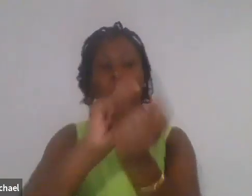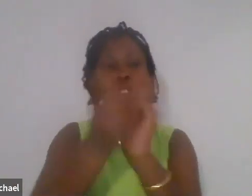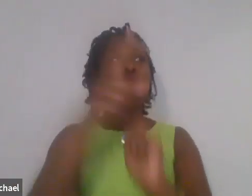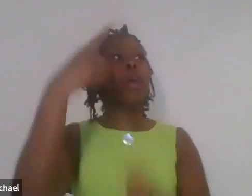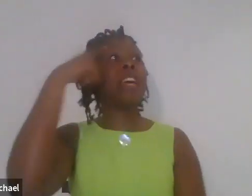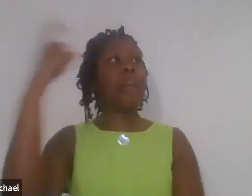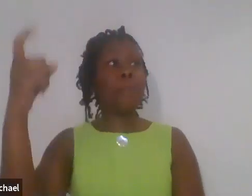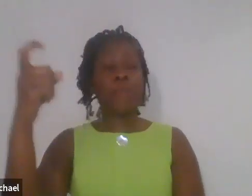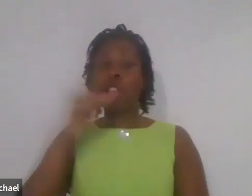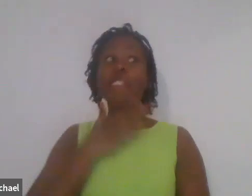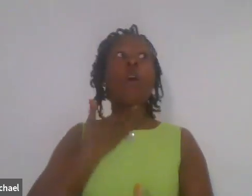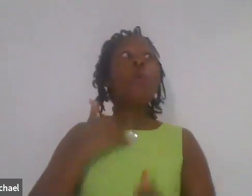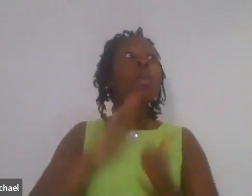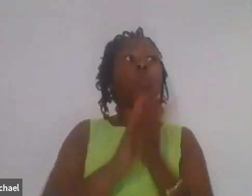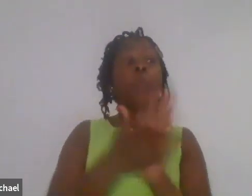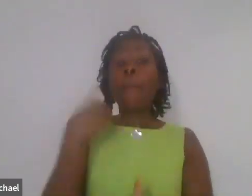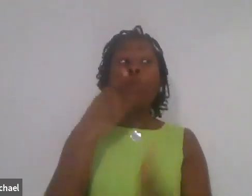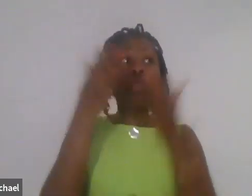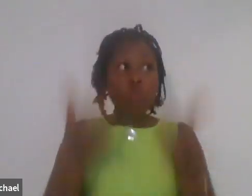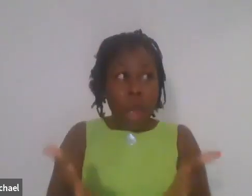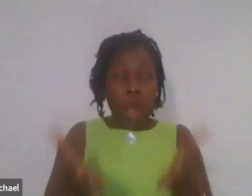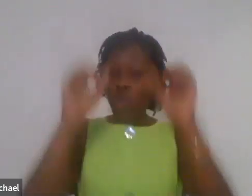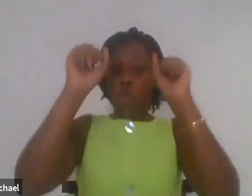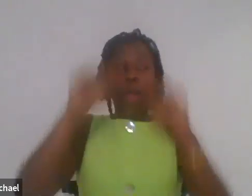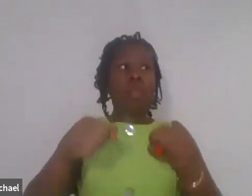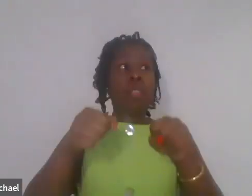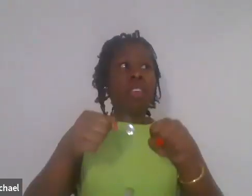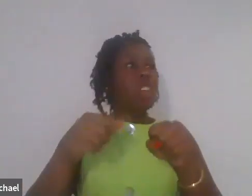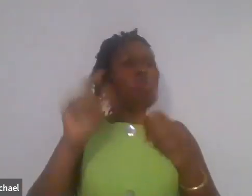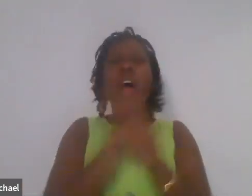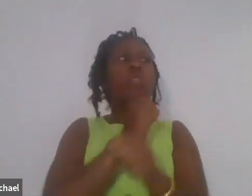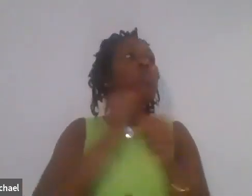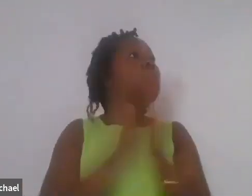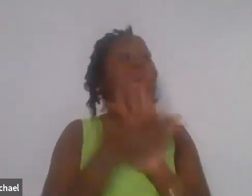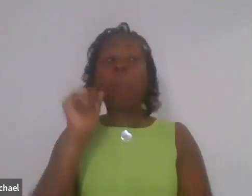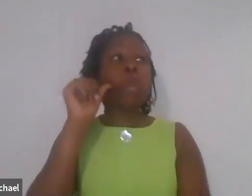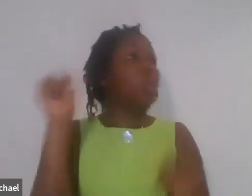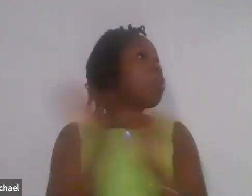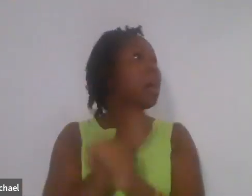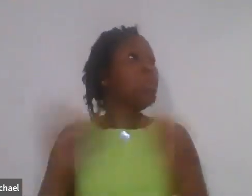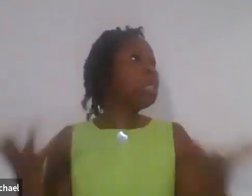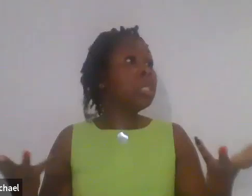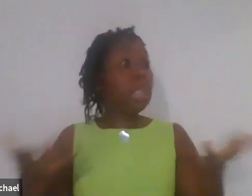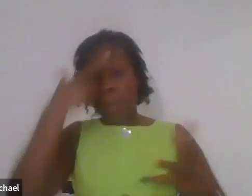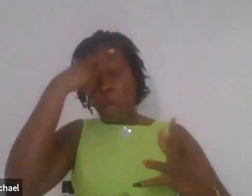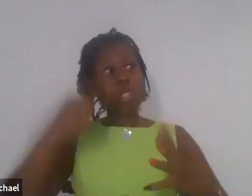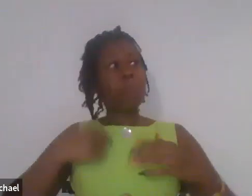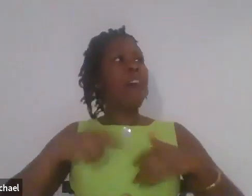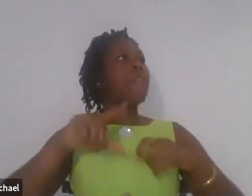There's sang not you any are other If change I you're want to doing. become who If you want to become who you are, you cannot become a children, you cannot become a because Ashura. I'm Just